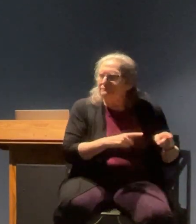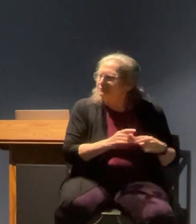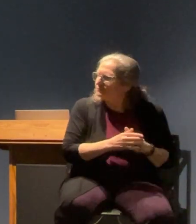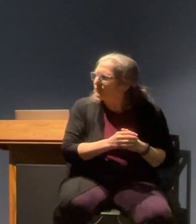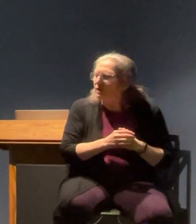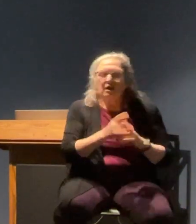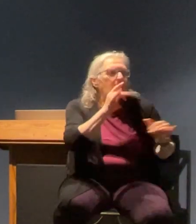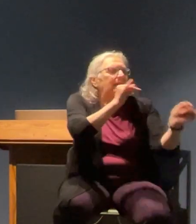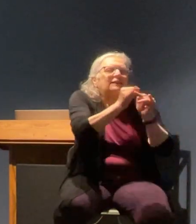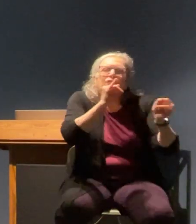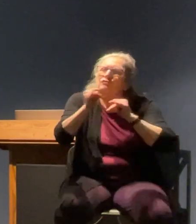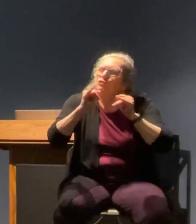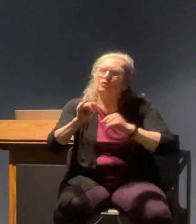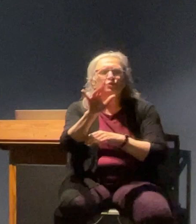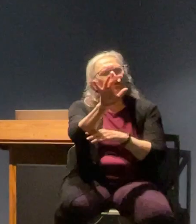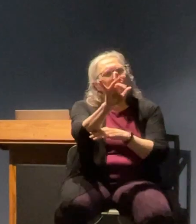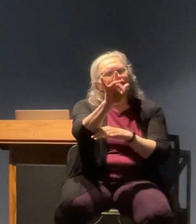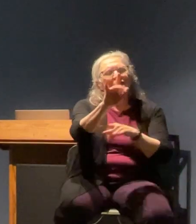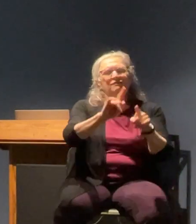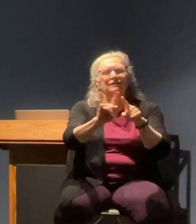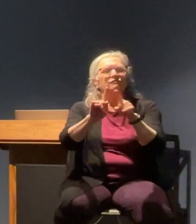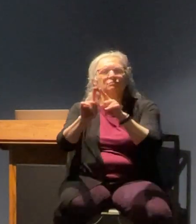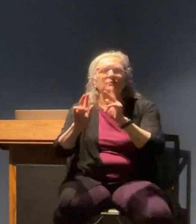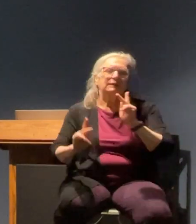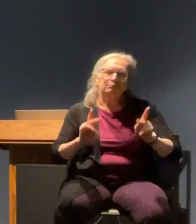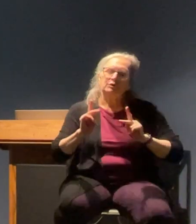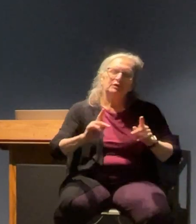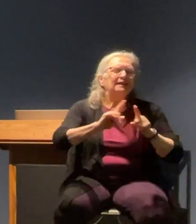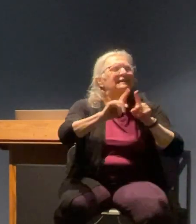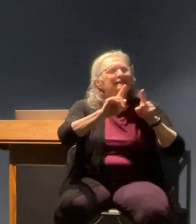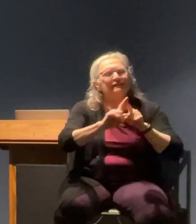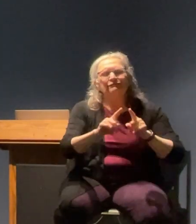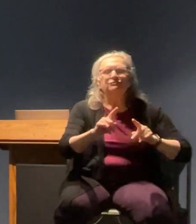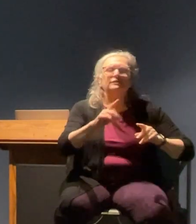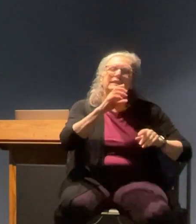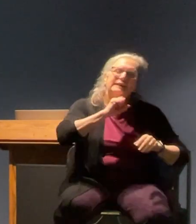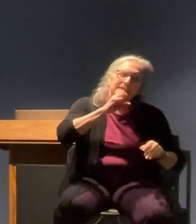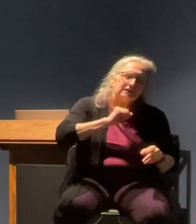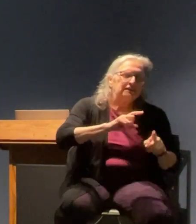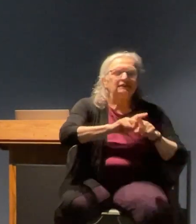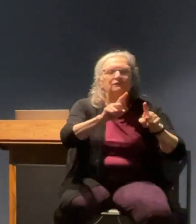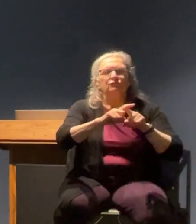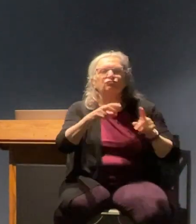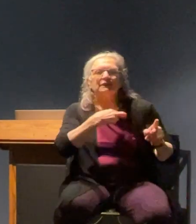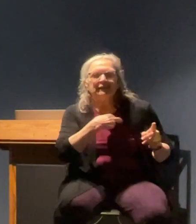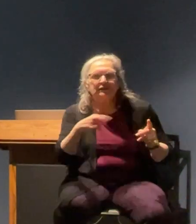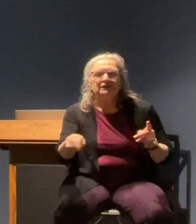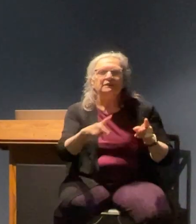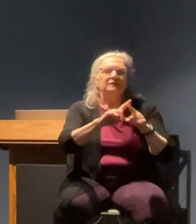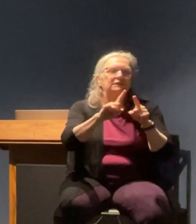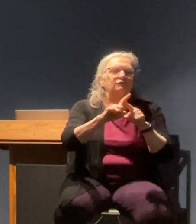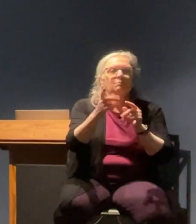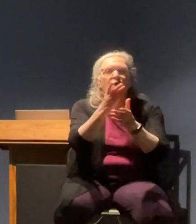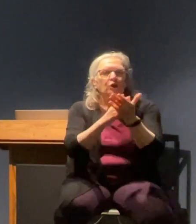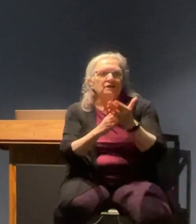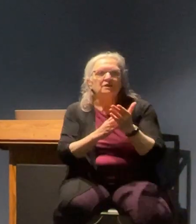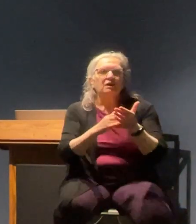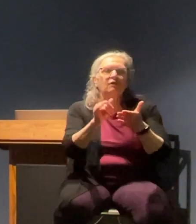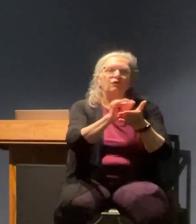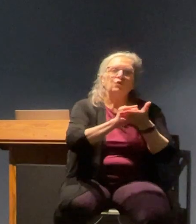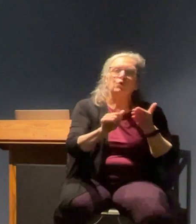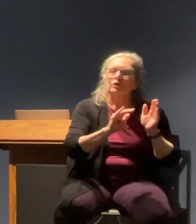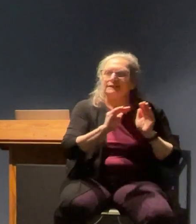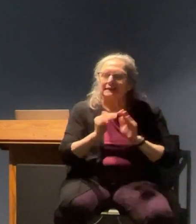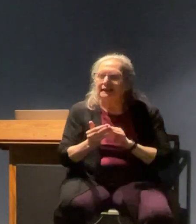25 participants, different age groups, different religions, different, that come from different parts of New York City. And what